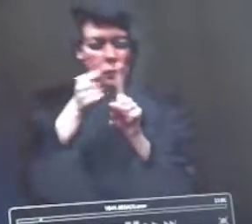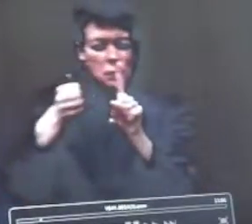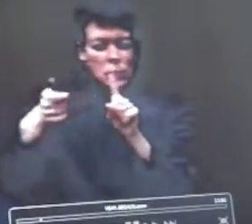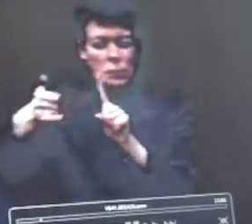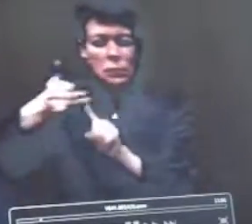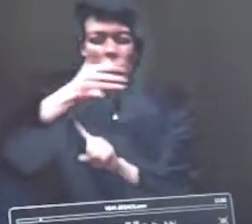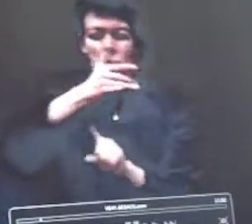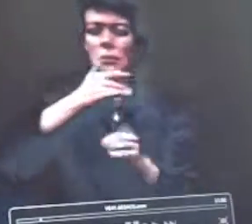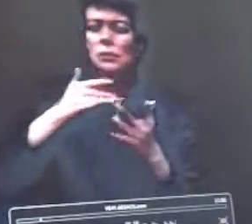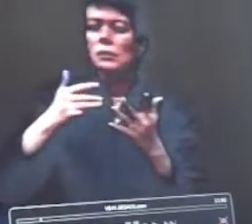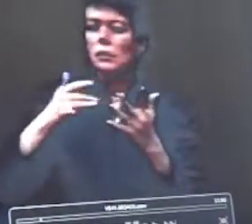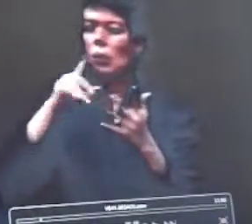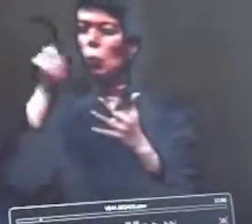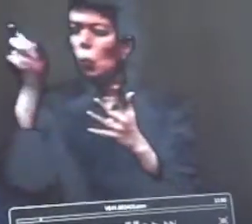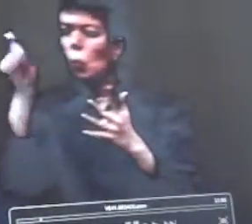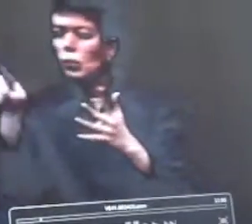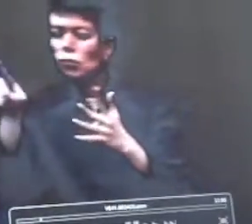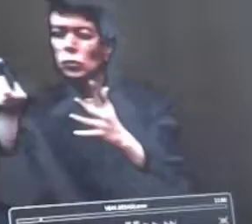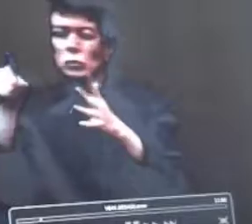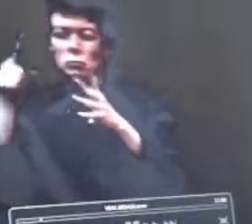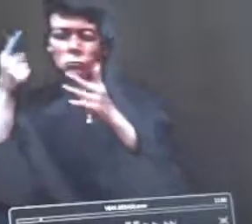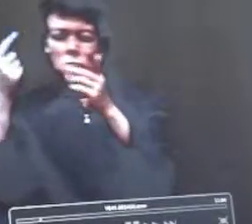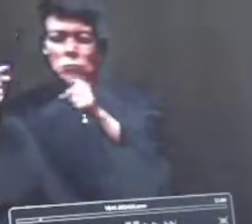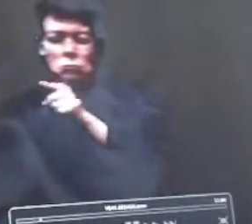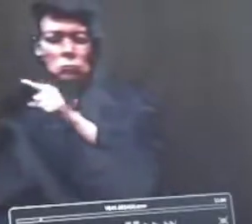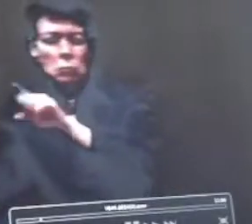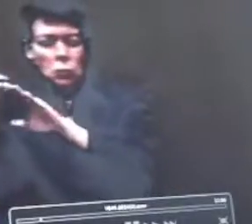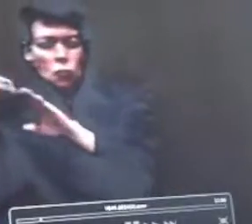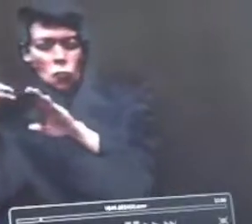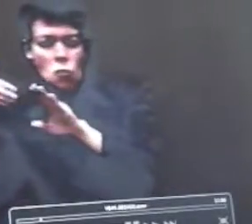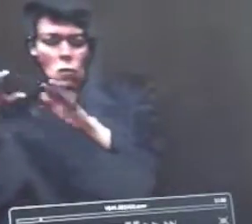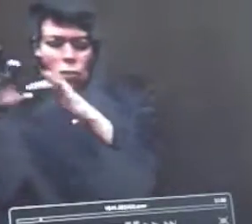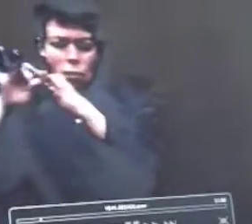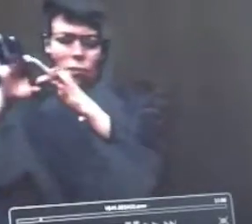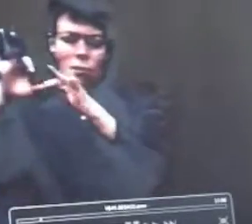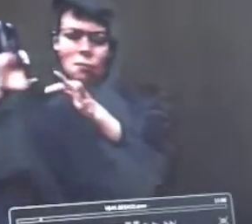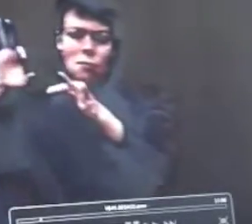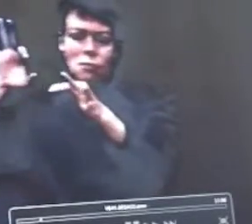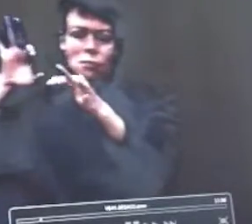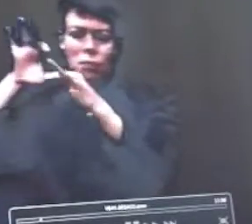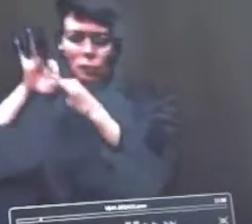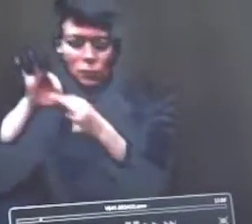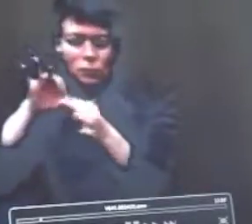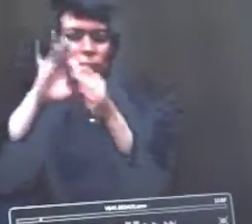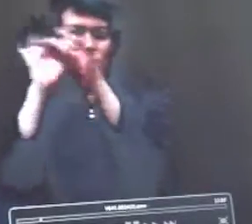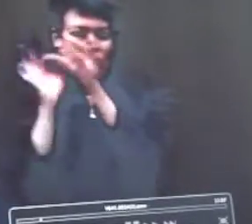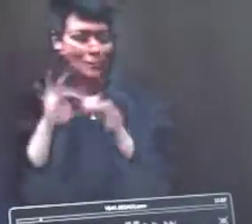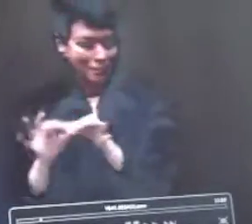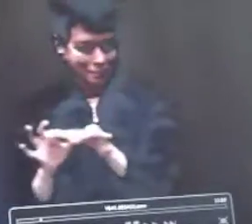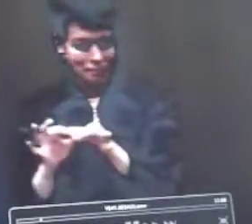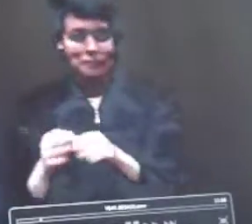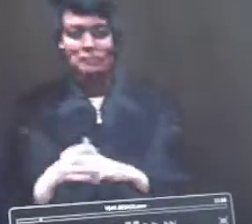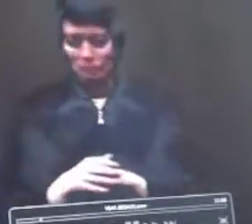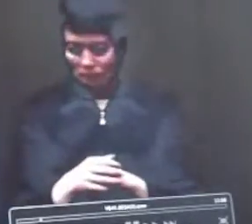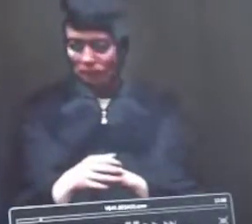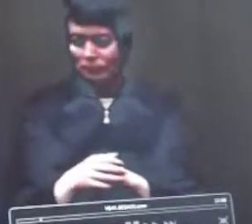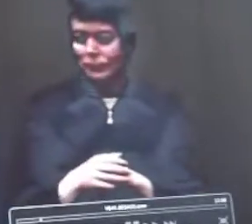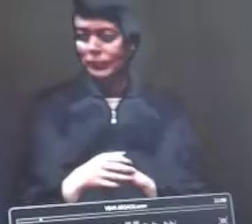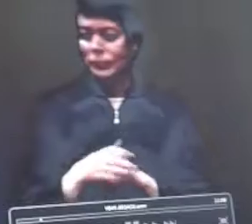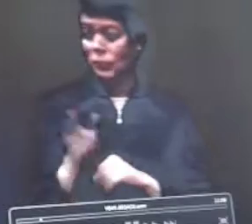The full context, everything involved in the question, before and during, was more accurate